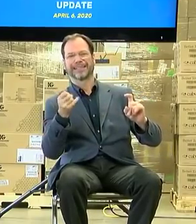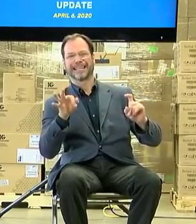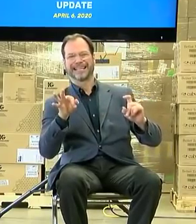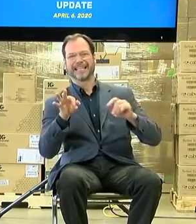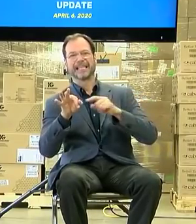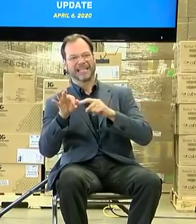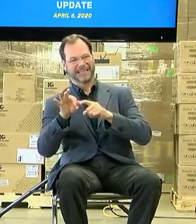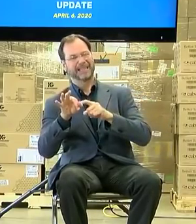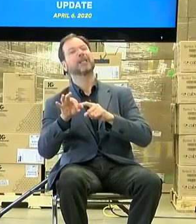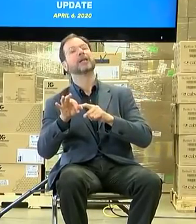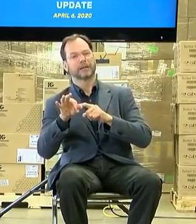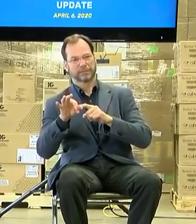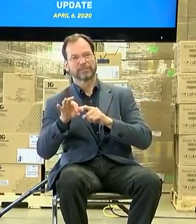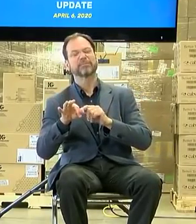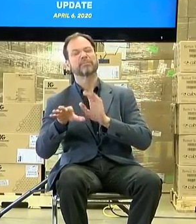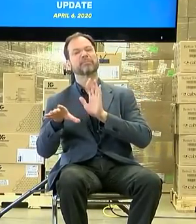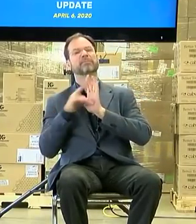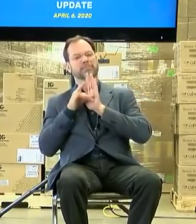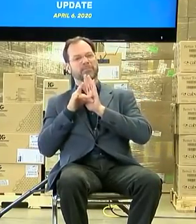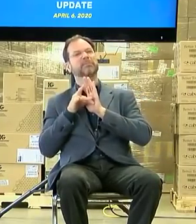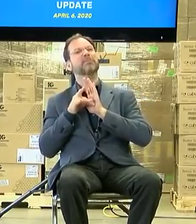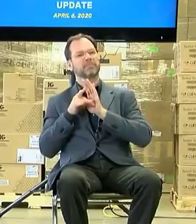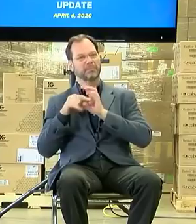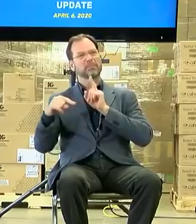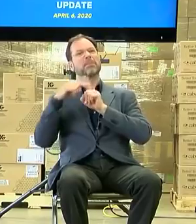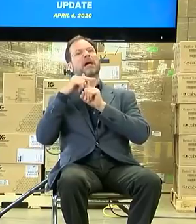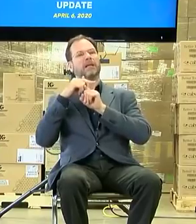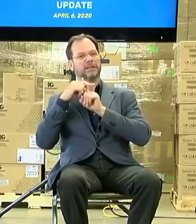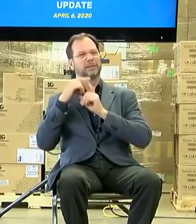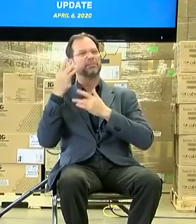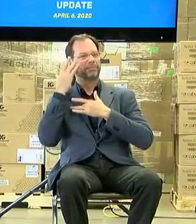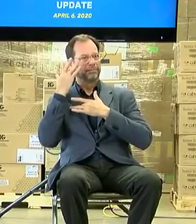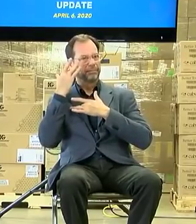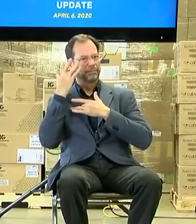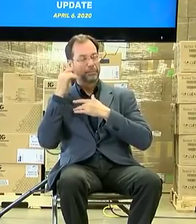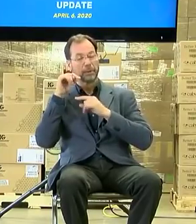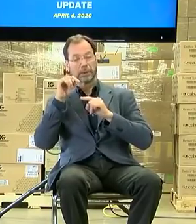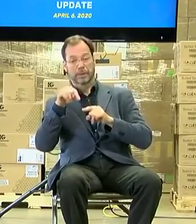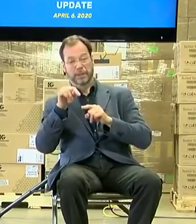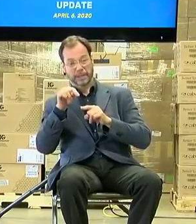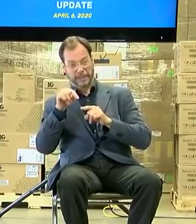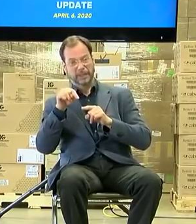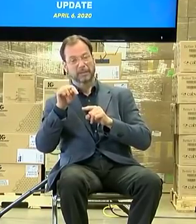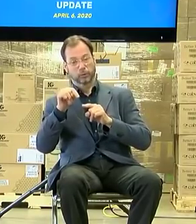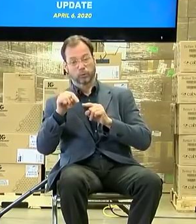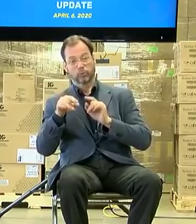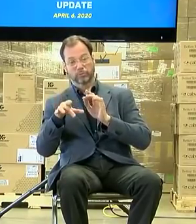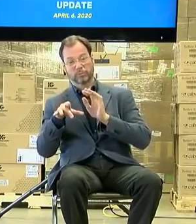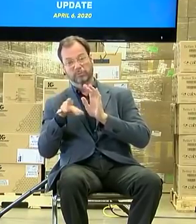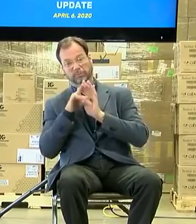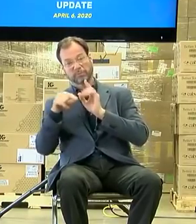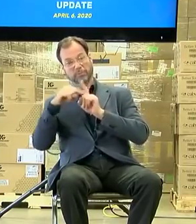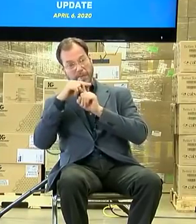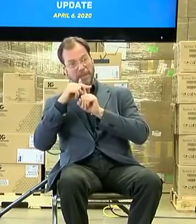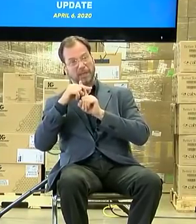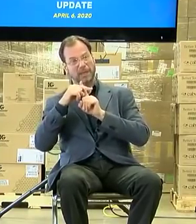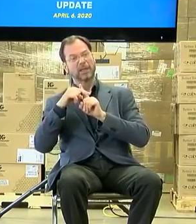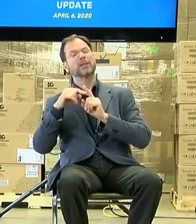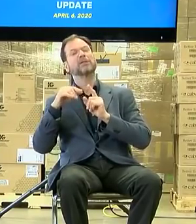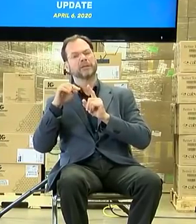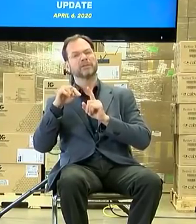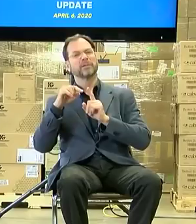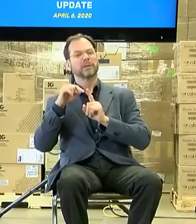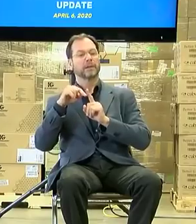7,319 who have tested positive. Once again, the number of people who test positive continues to remain less than